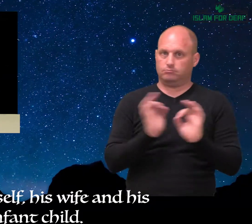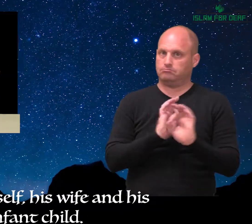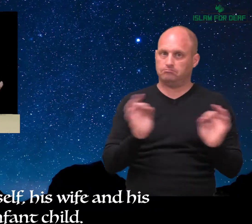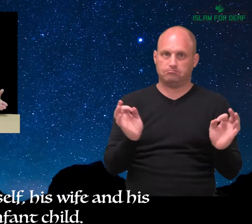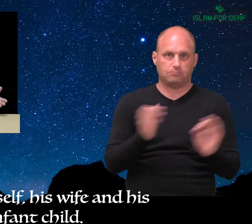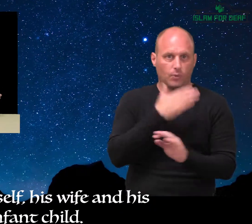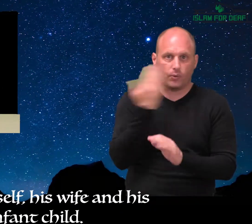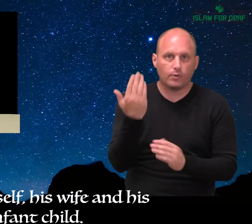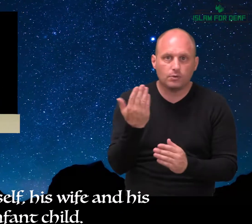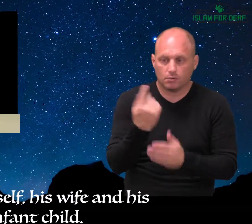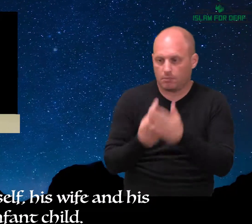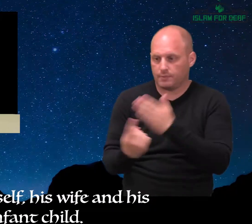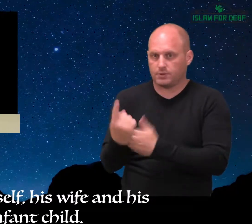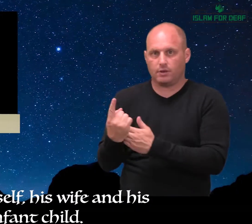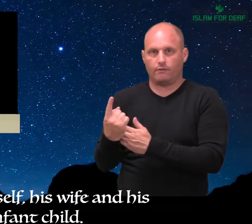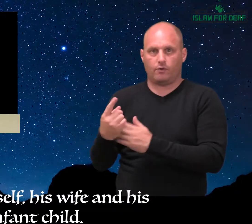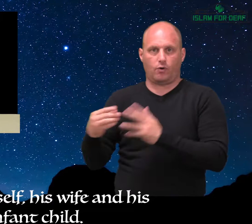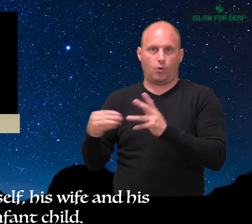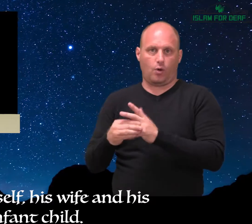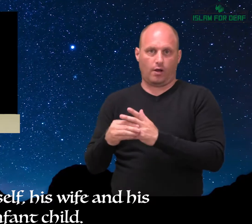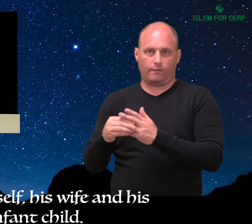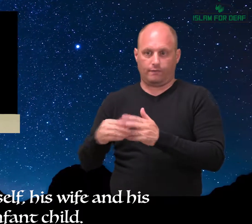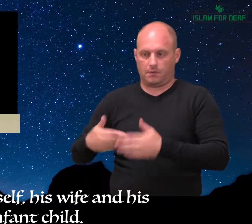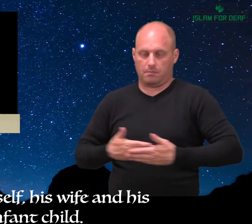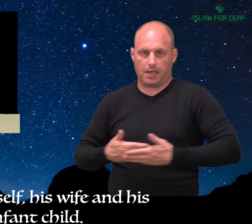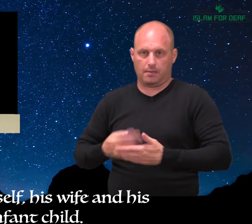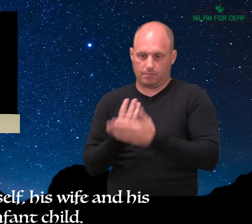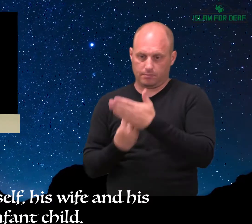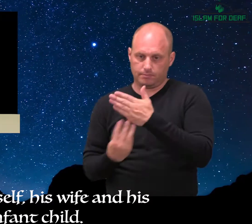Only by himself, his wife and his infant child.